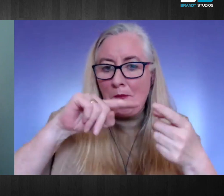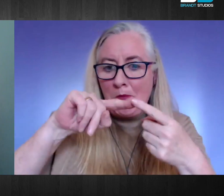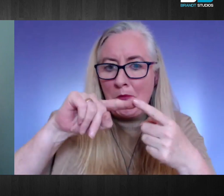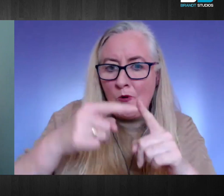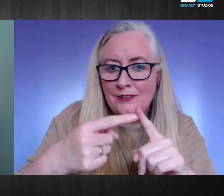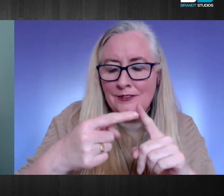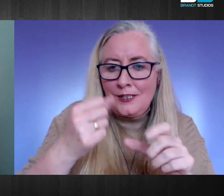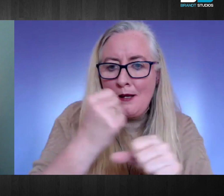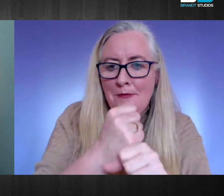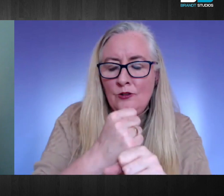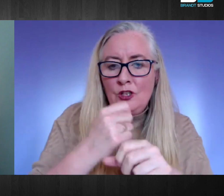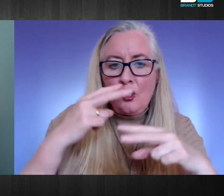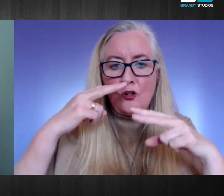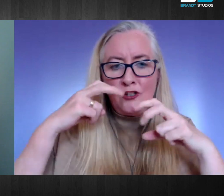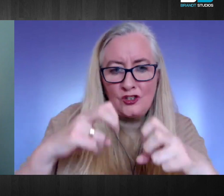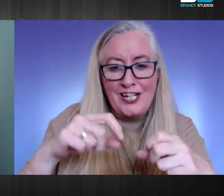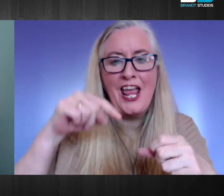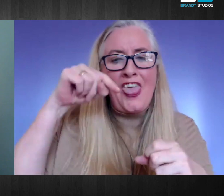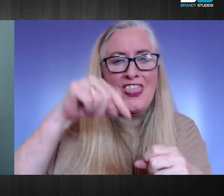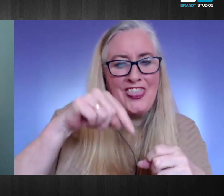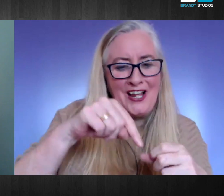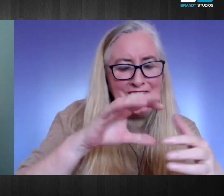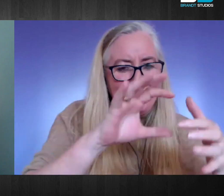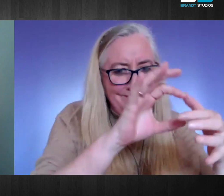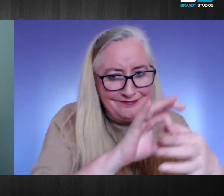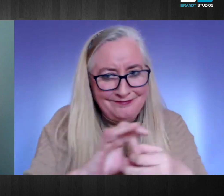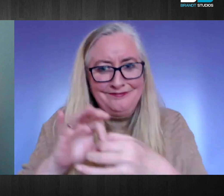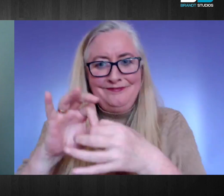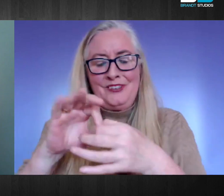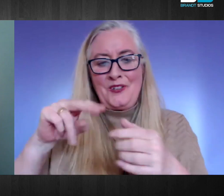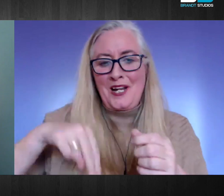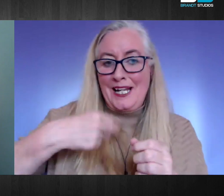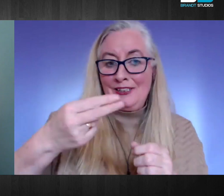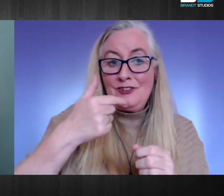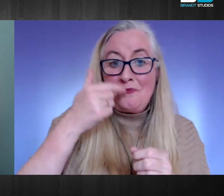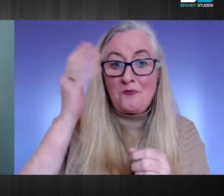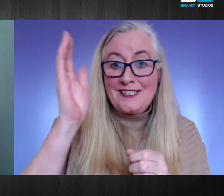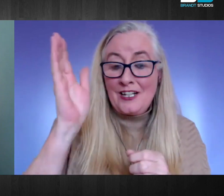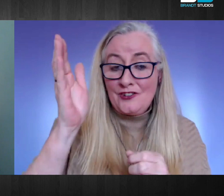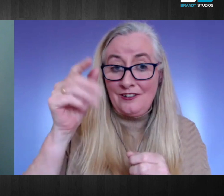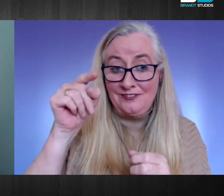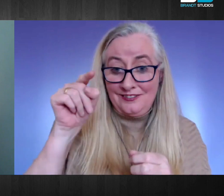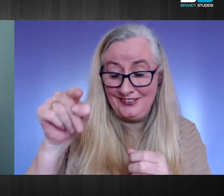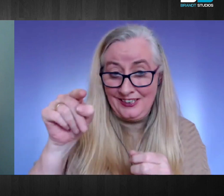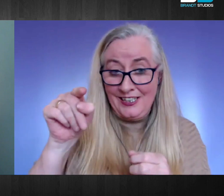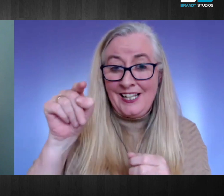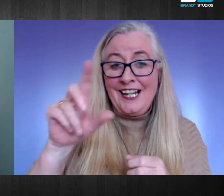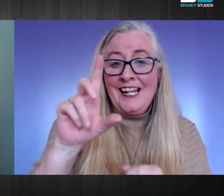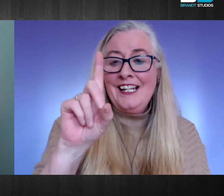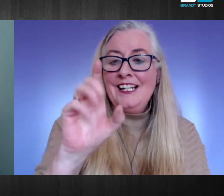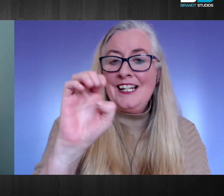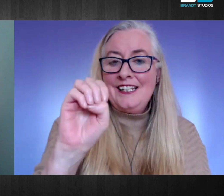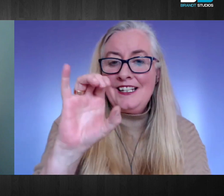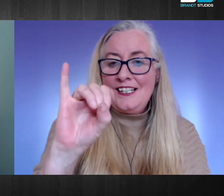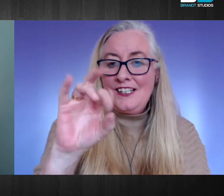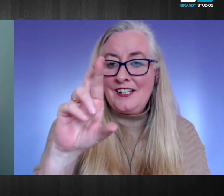nice introduction to our next presenter. So our next contributor here tonight is Deirdre McLaughlin. Deirdre is